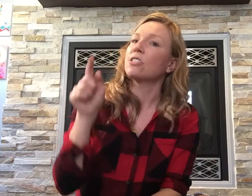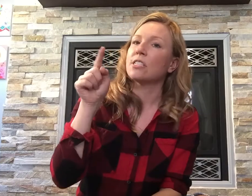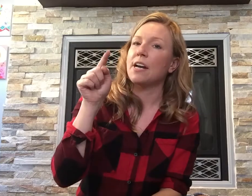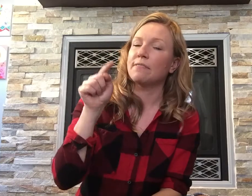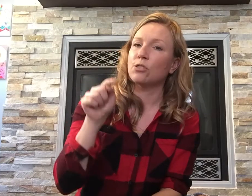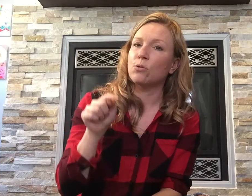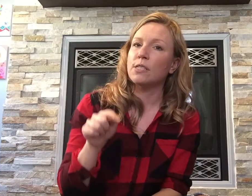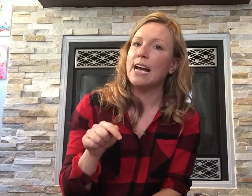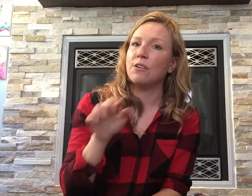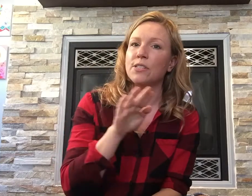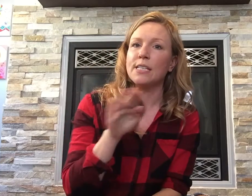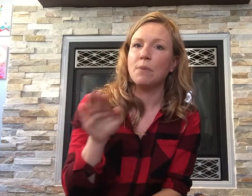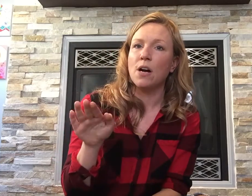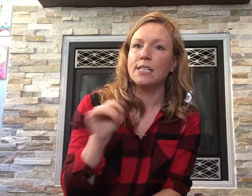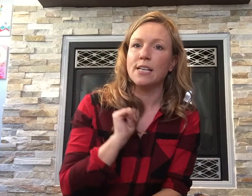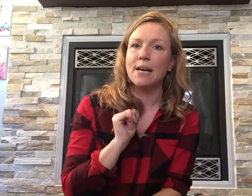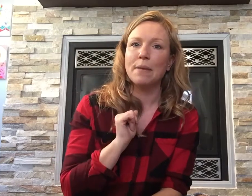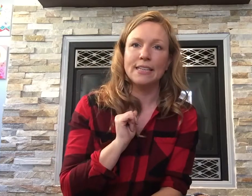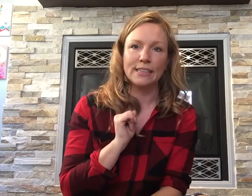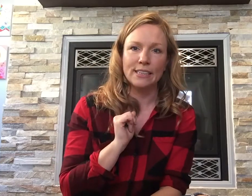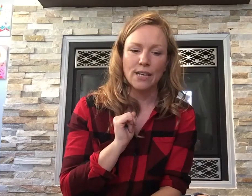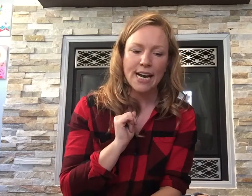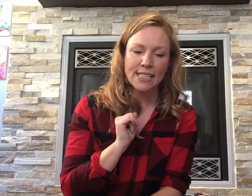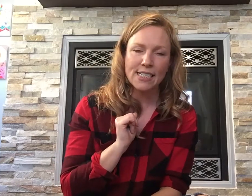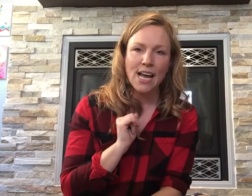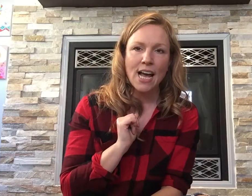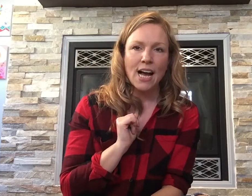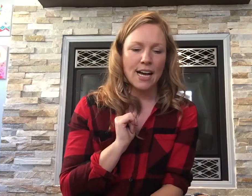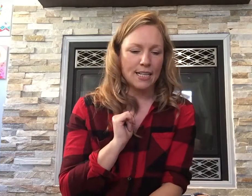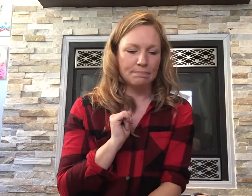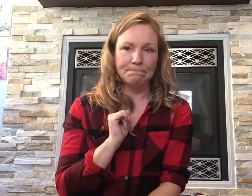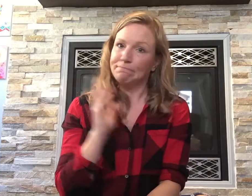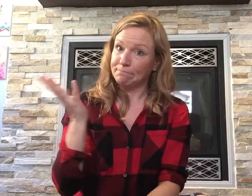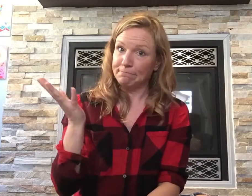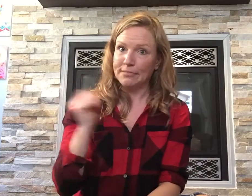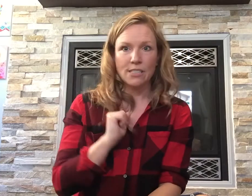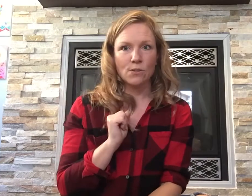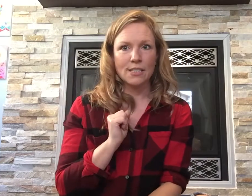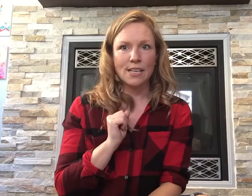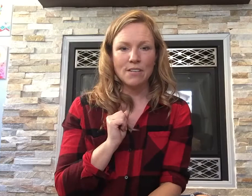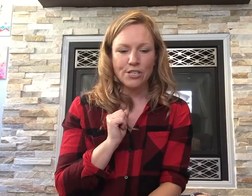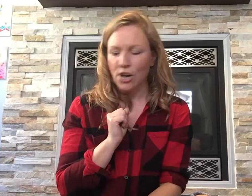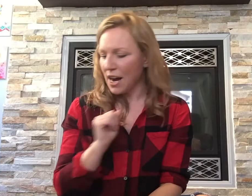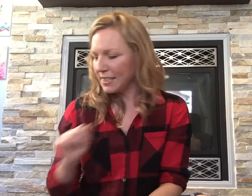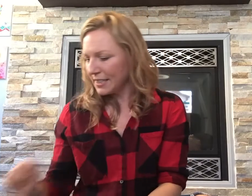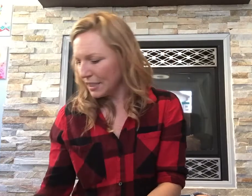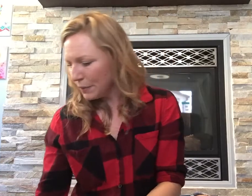just kind of scroll down, you'll see Potty Time lyrics. So let's give it a shot. Here we